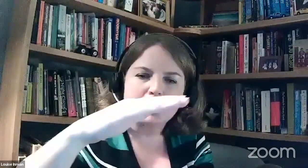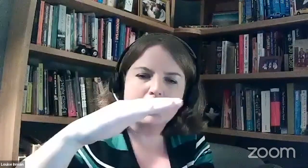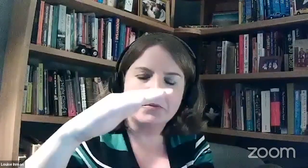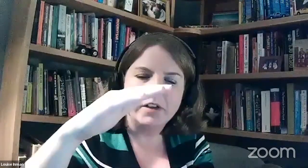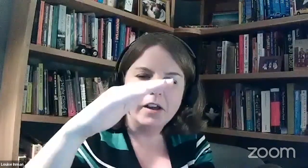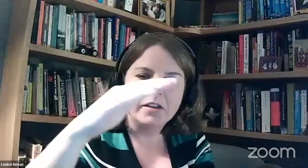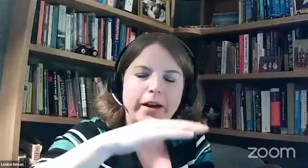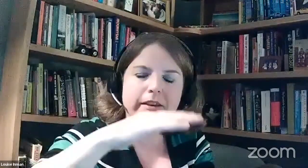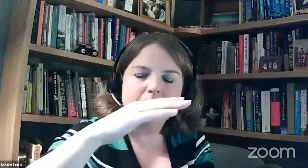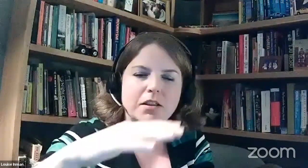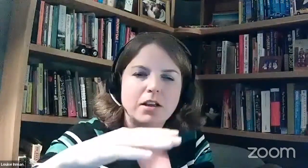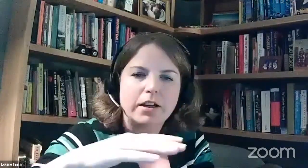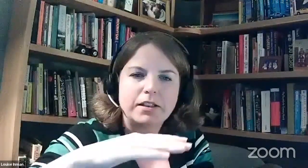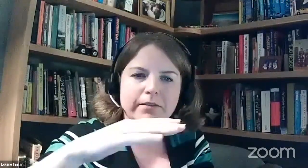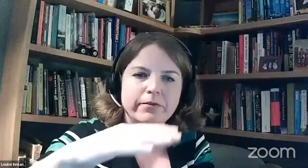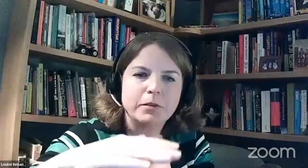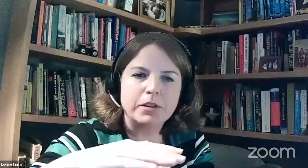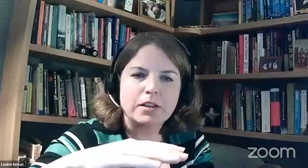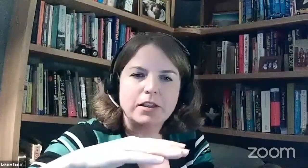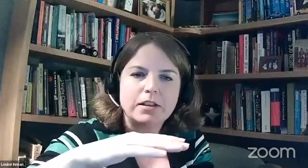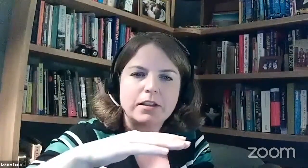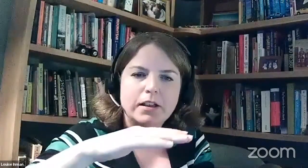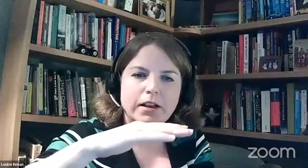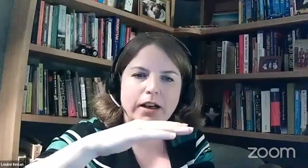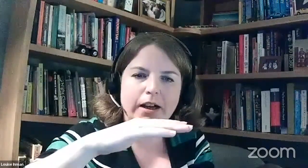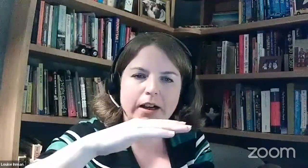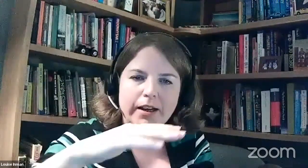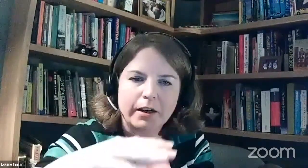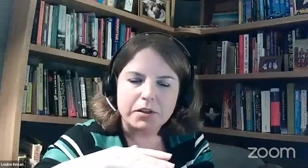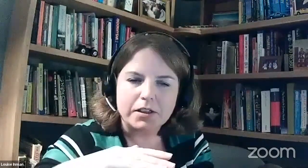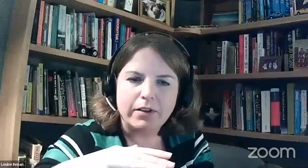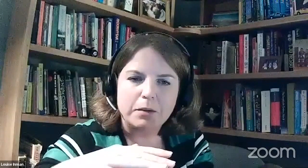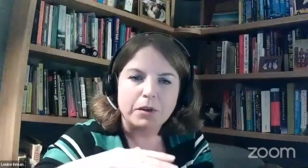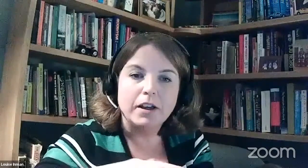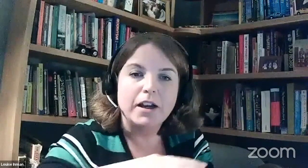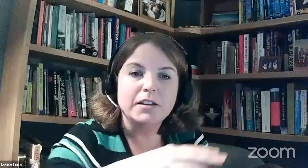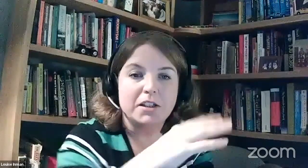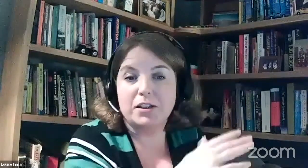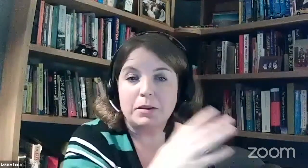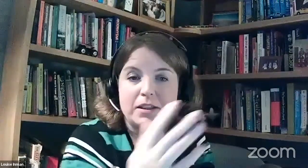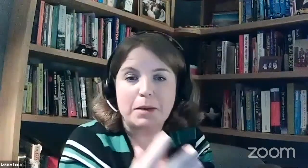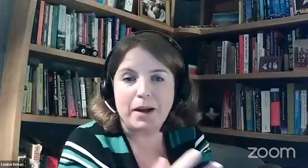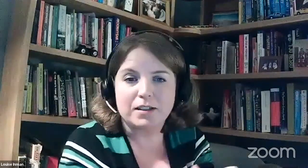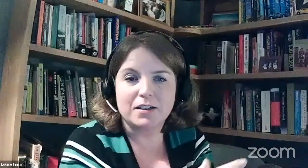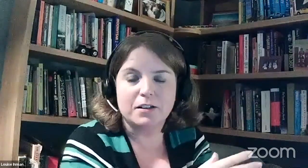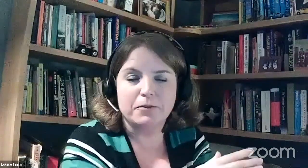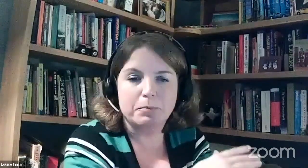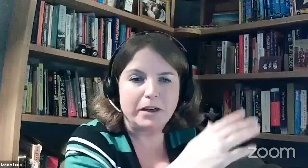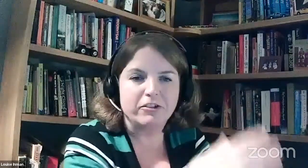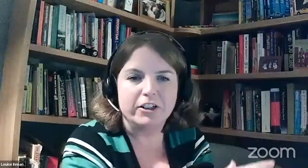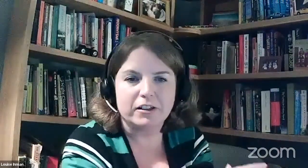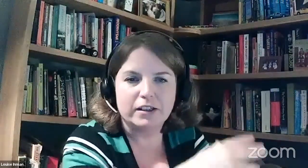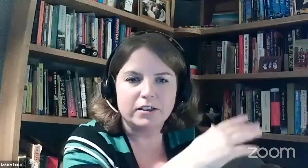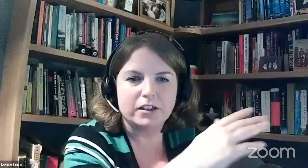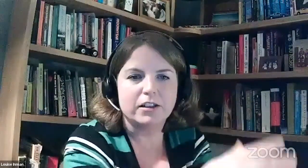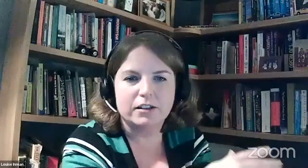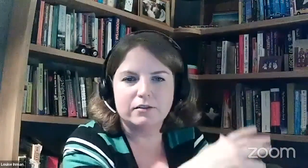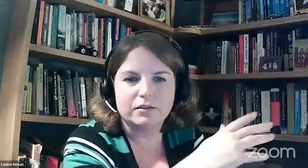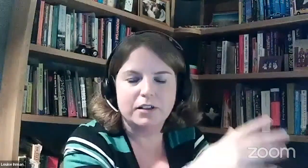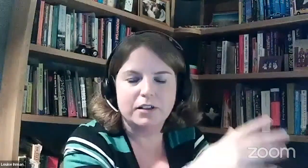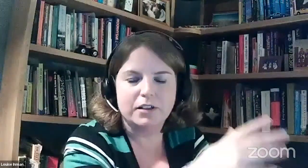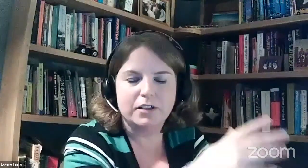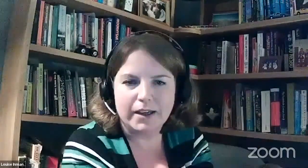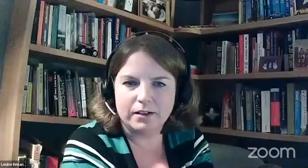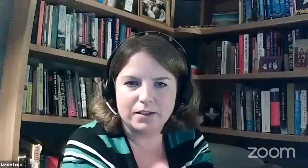but the way that society influences language development. Do you see the same patterns of patriarchy and